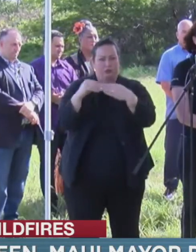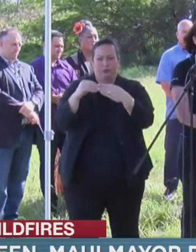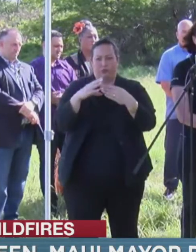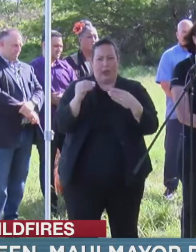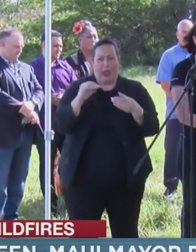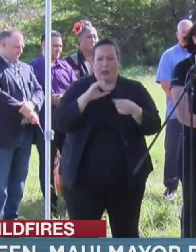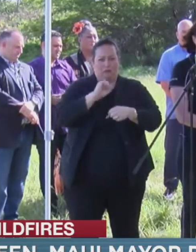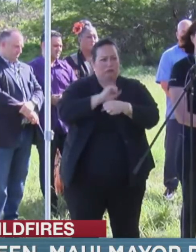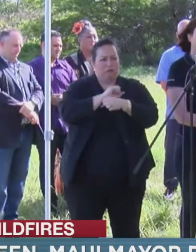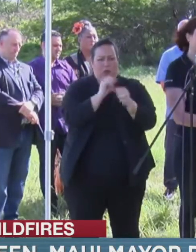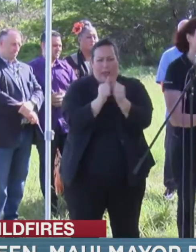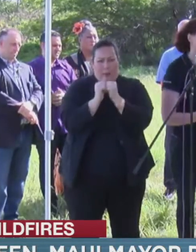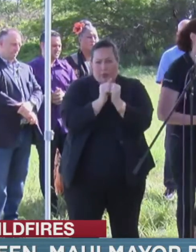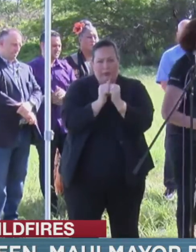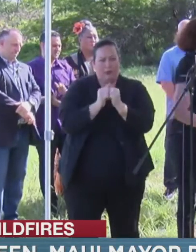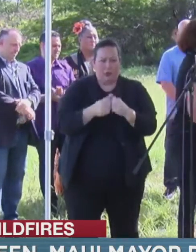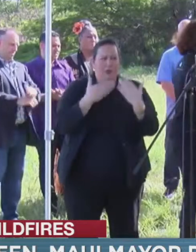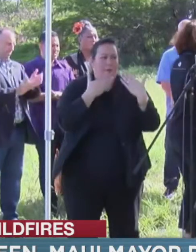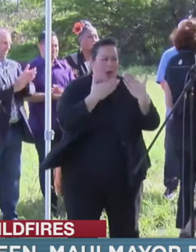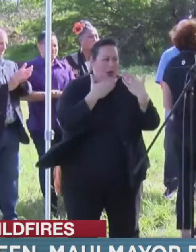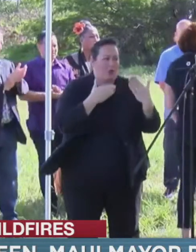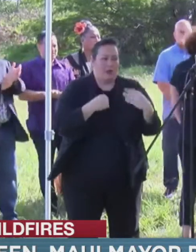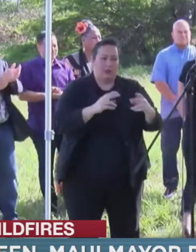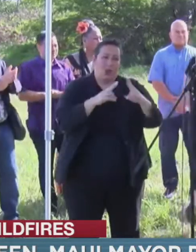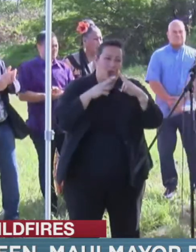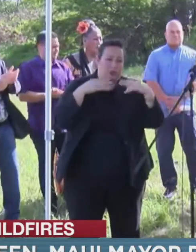an honor to serve this community.